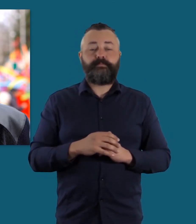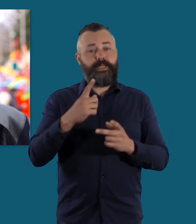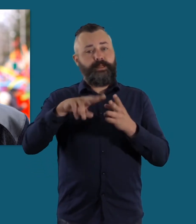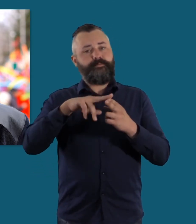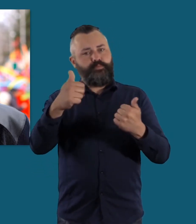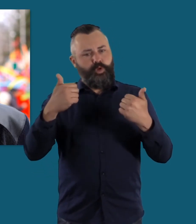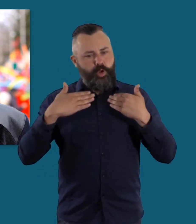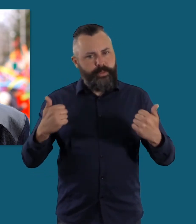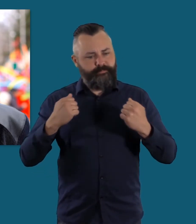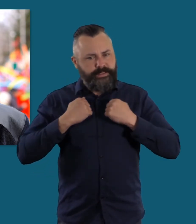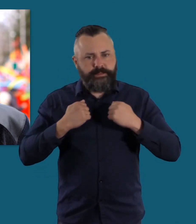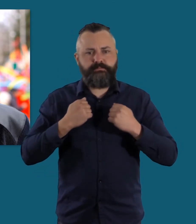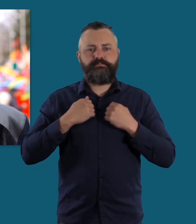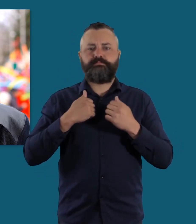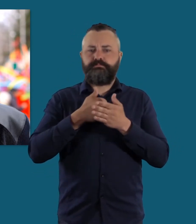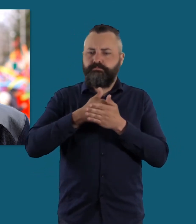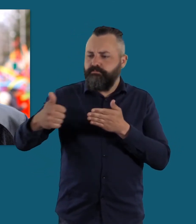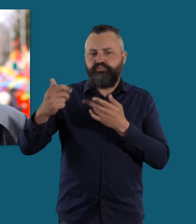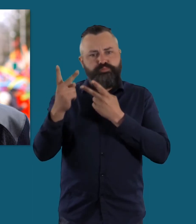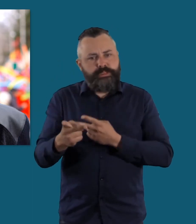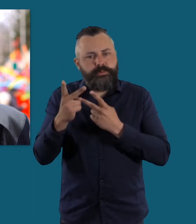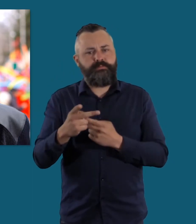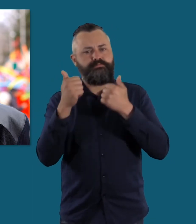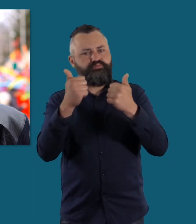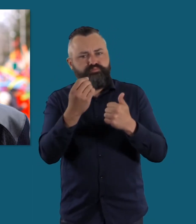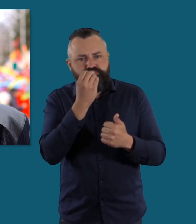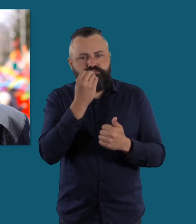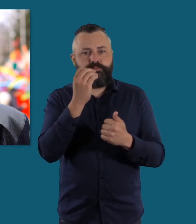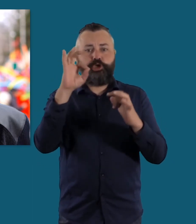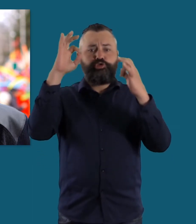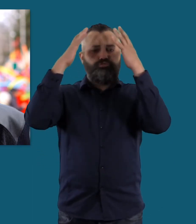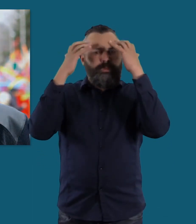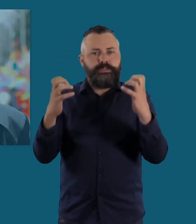If you are generally healthy, not stressed, eating healthily and exercise regularly,